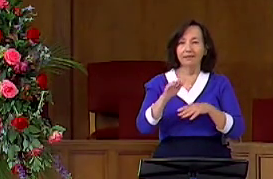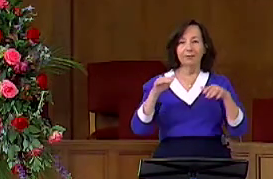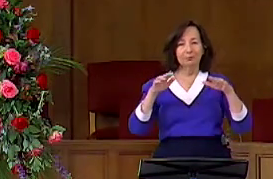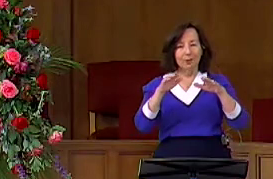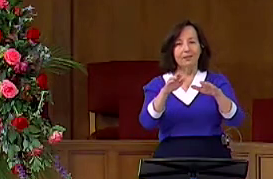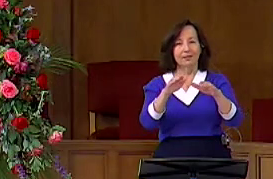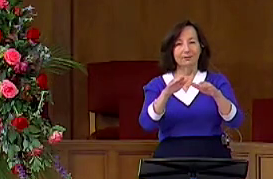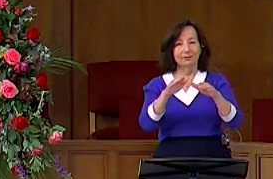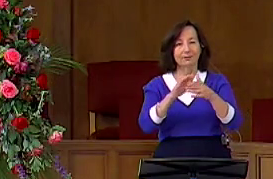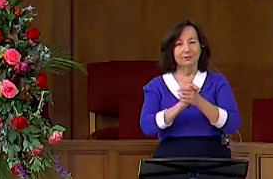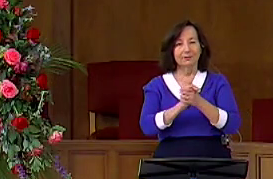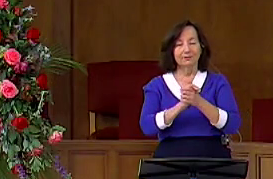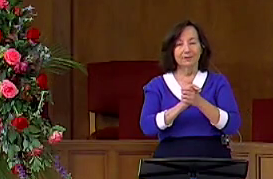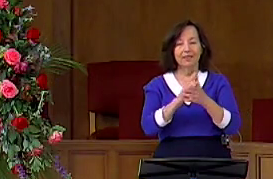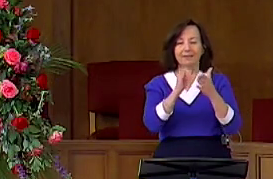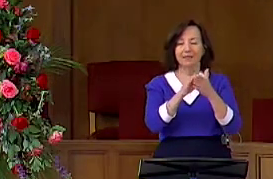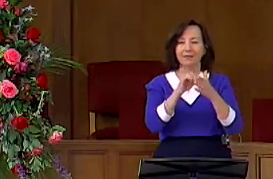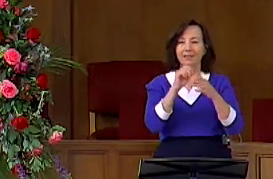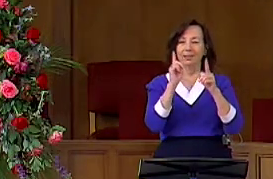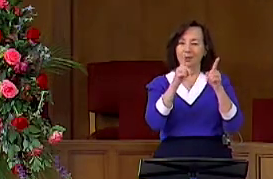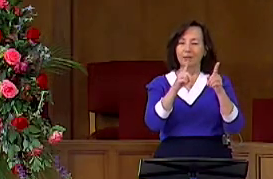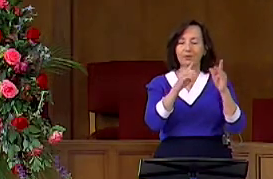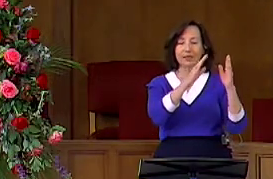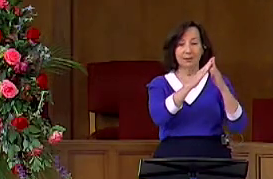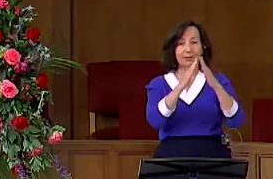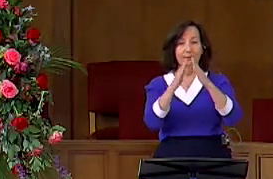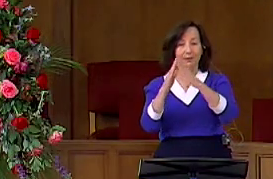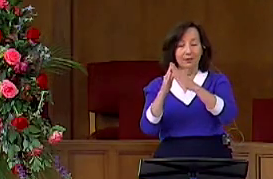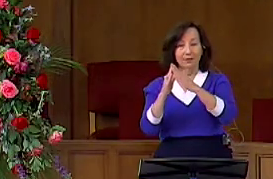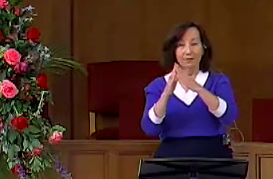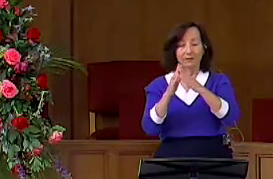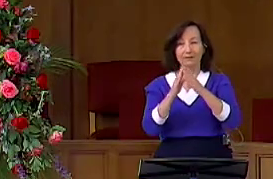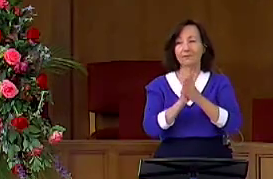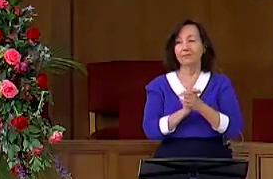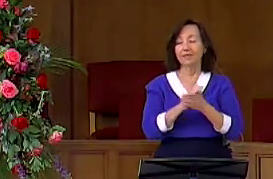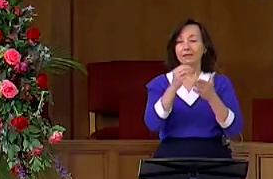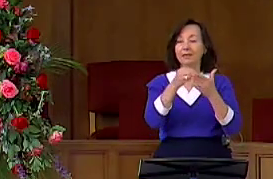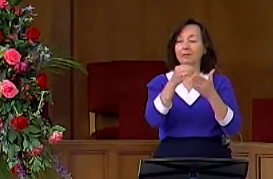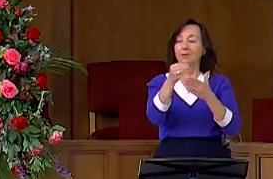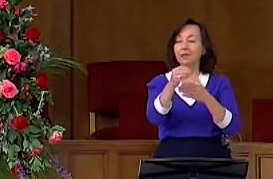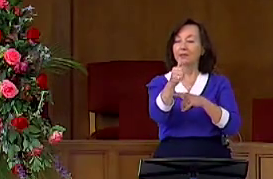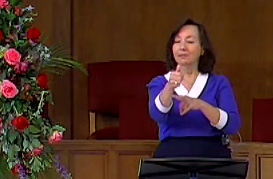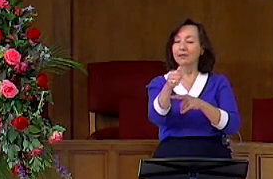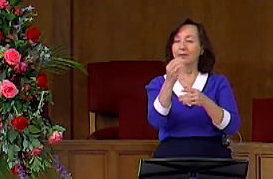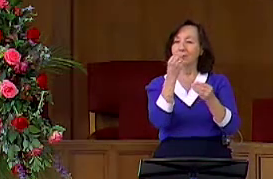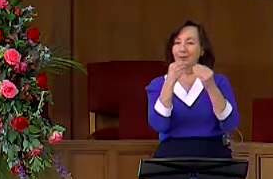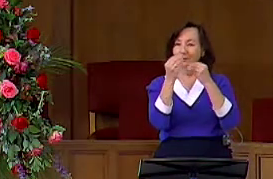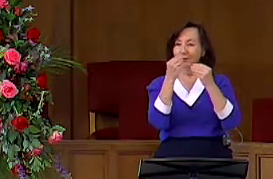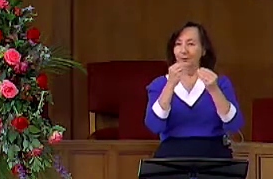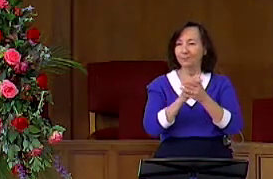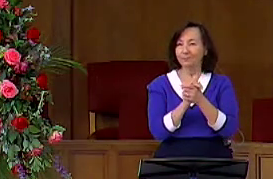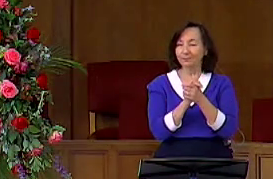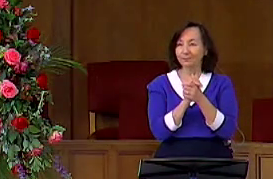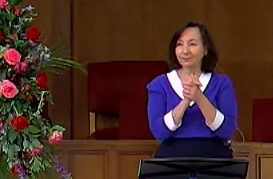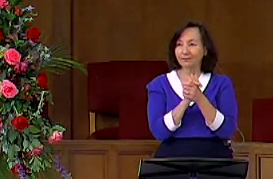they said, "so that they can go into the villages and they can buy themselves some food."